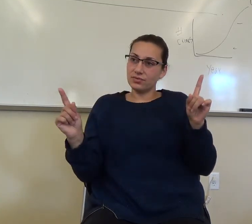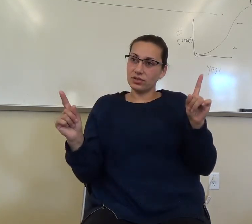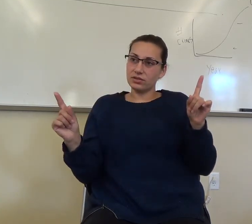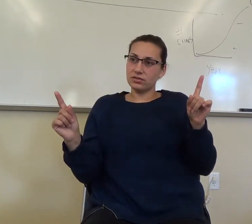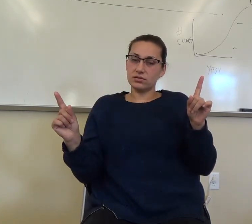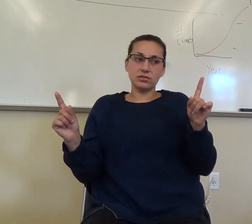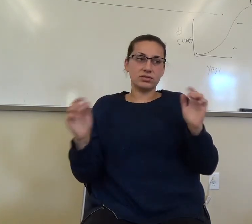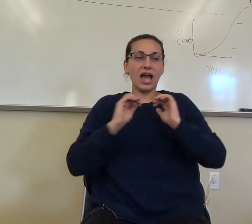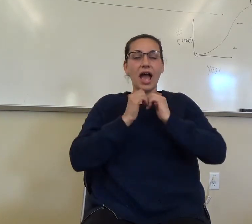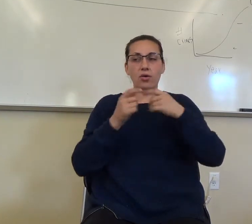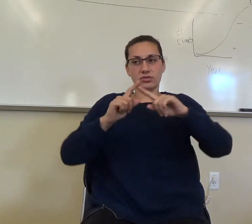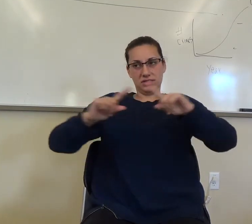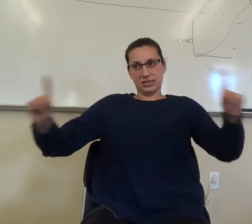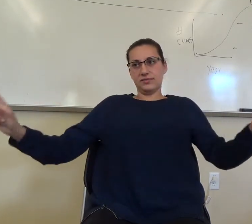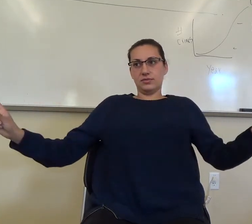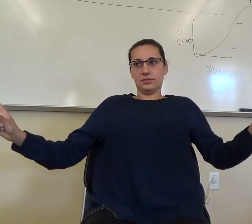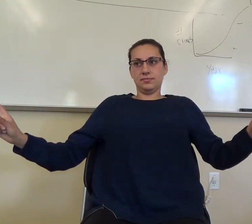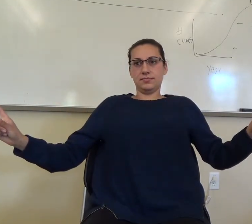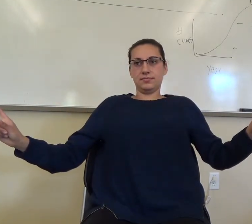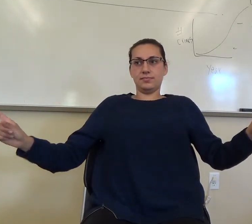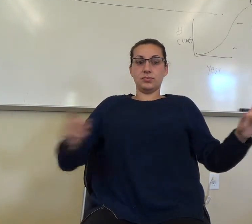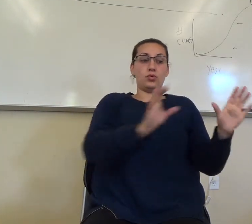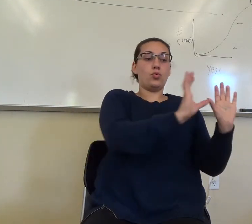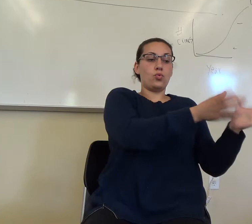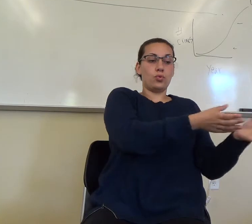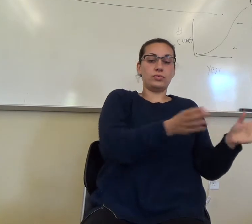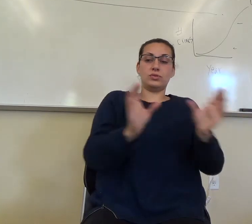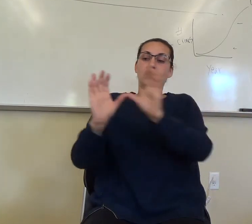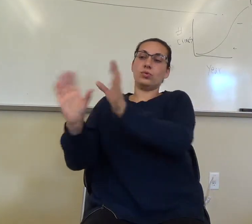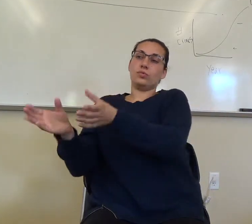Okay, that's how we're going to group them. Have different outlooks